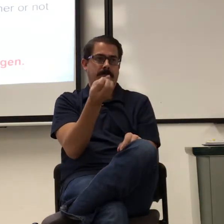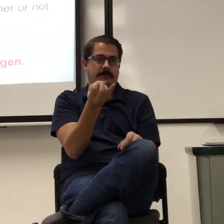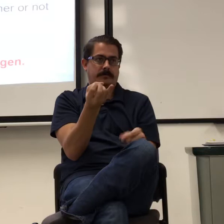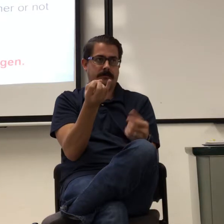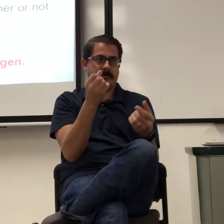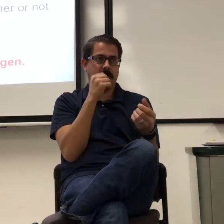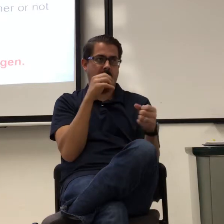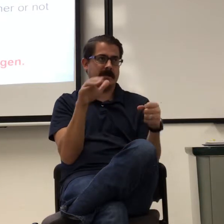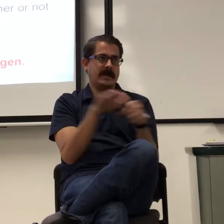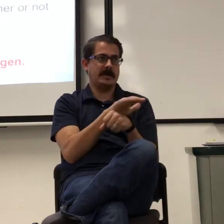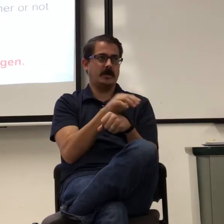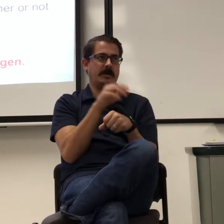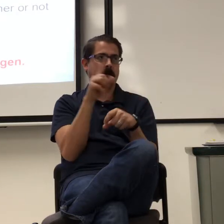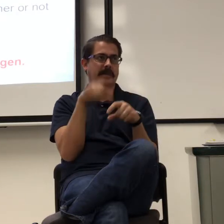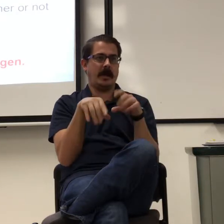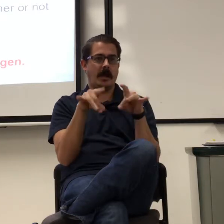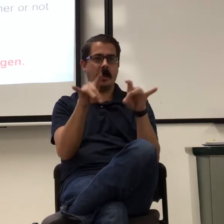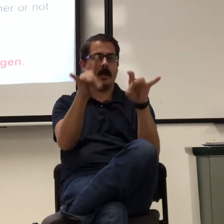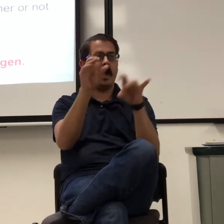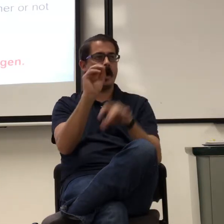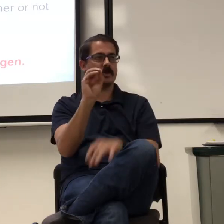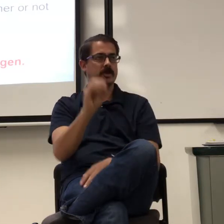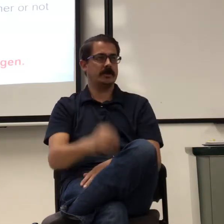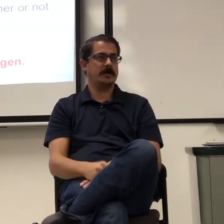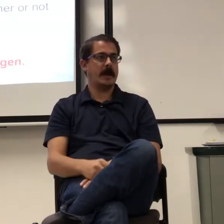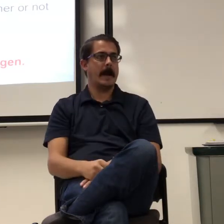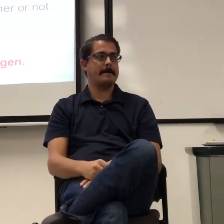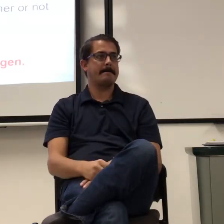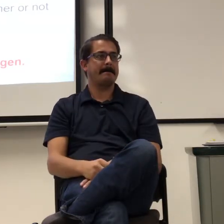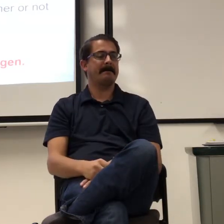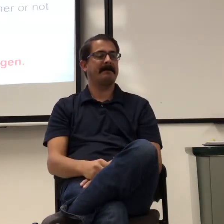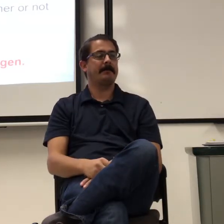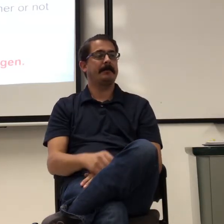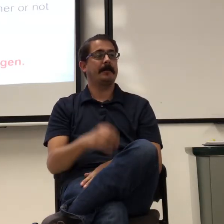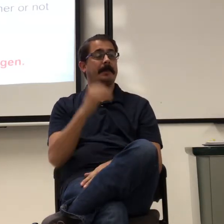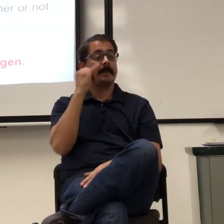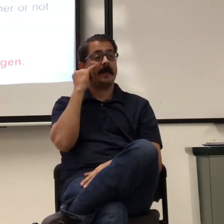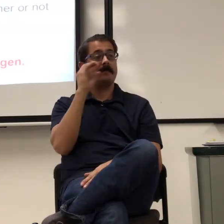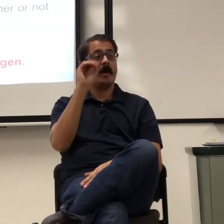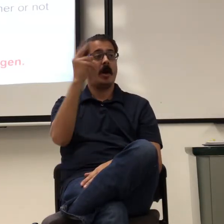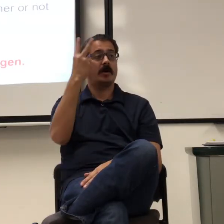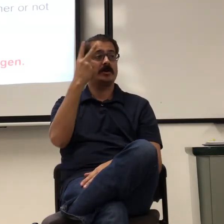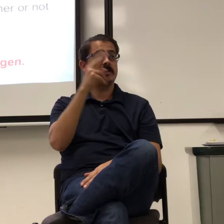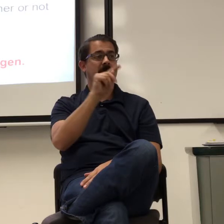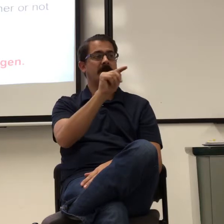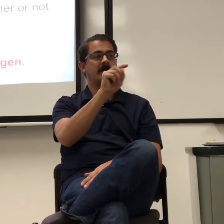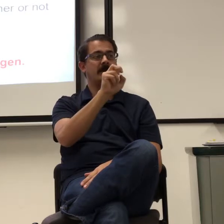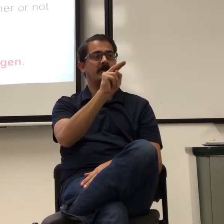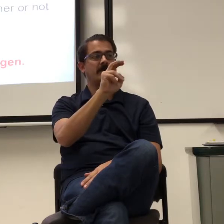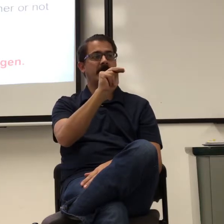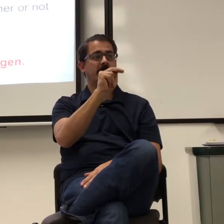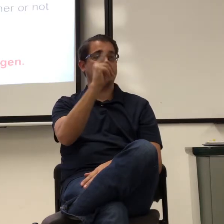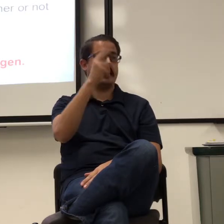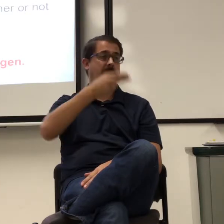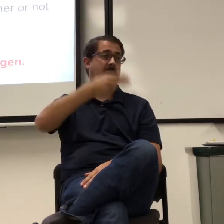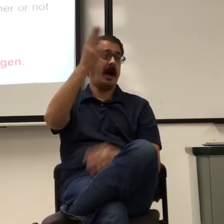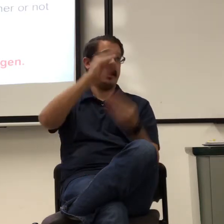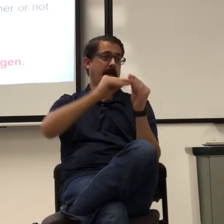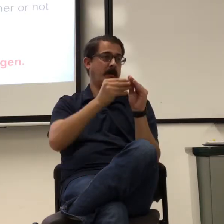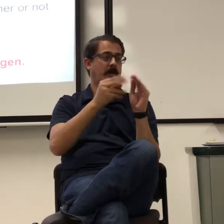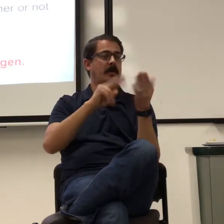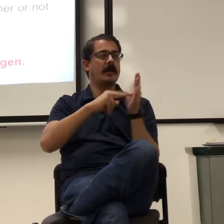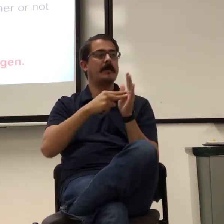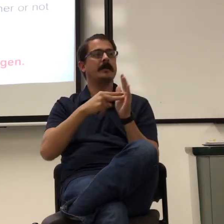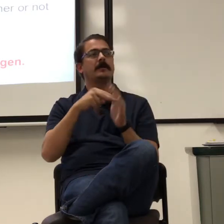bind the oxygen. And what we learn is that if oxygen tension is high, well, saturation will be high.